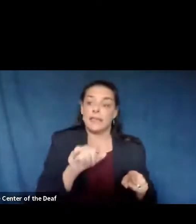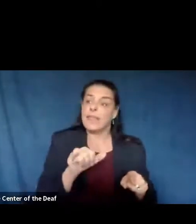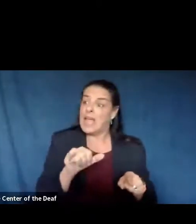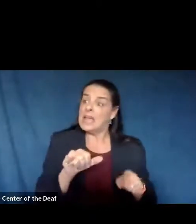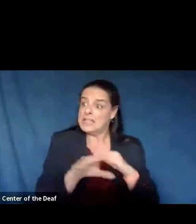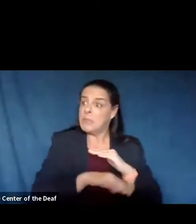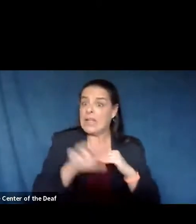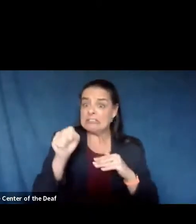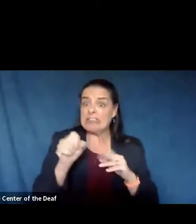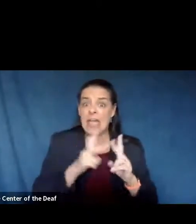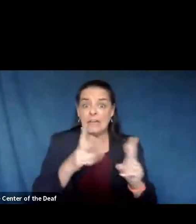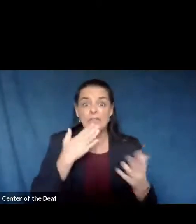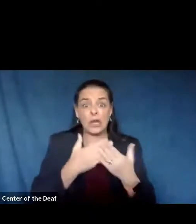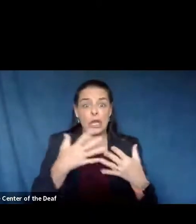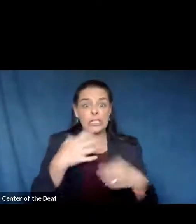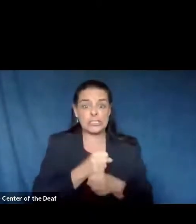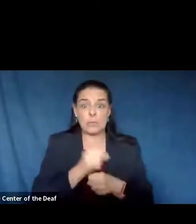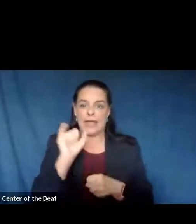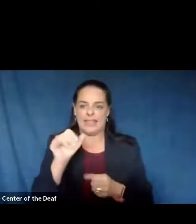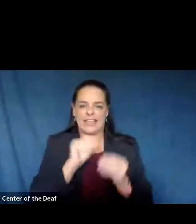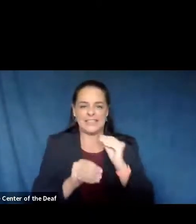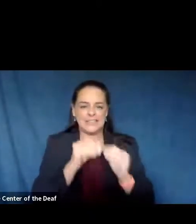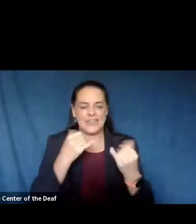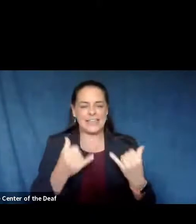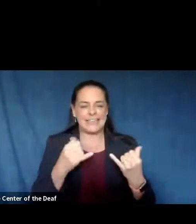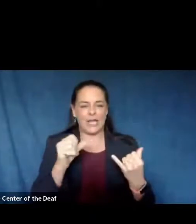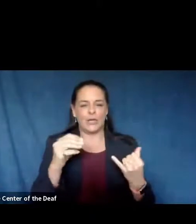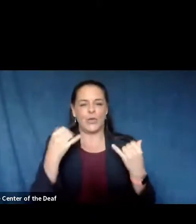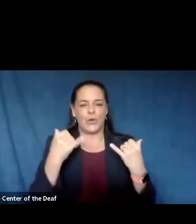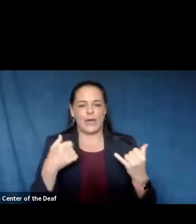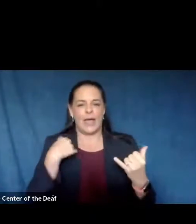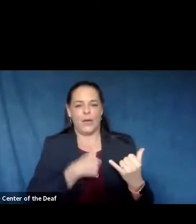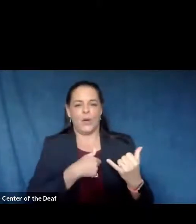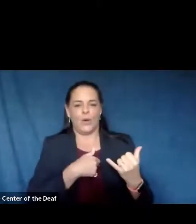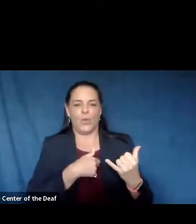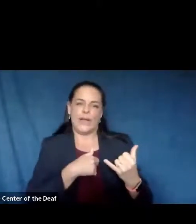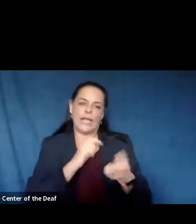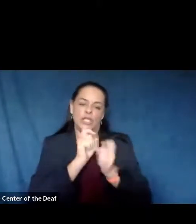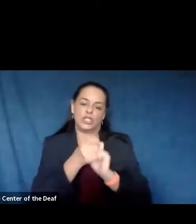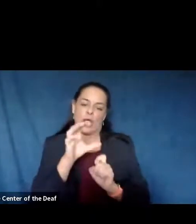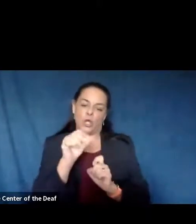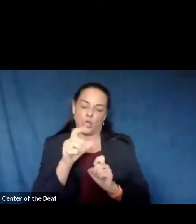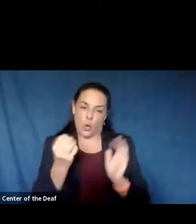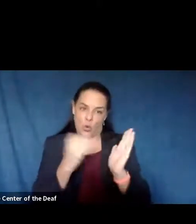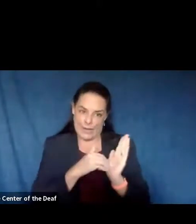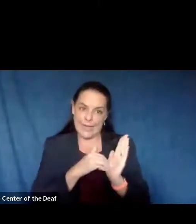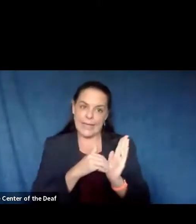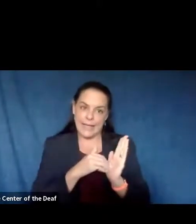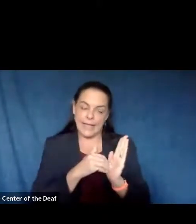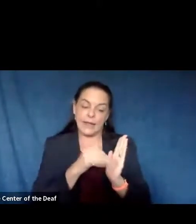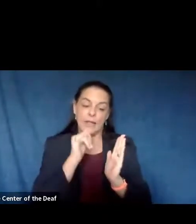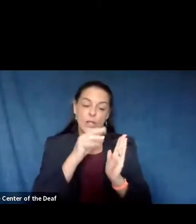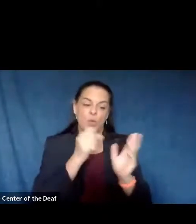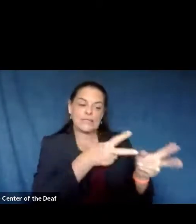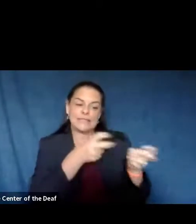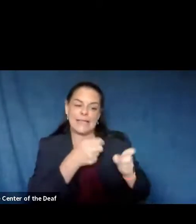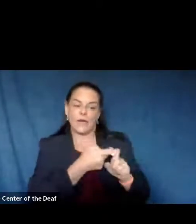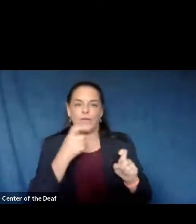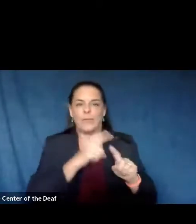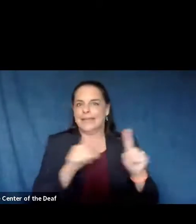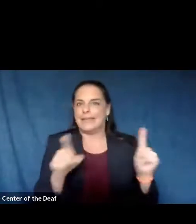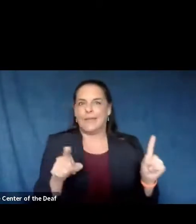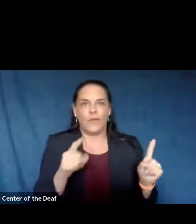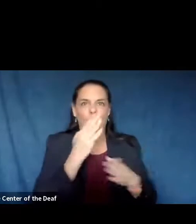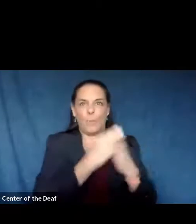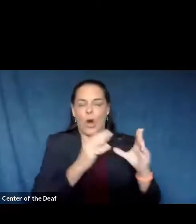summary. Thank you. So that's been fixed now. But so now we are changing, we changed the code. Again, it was pulling from a different piece of the